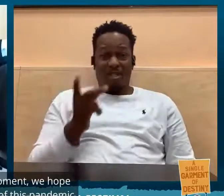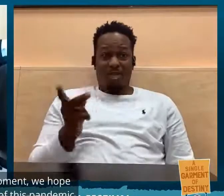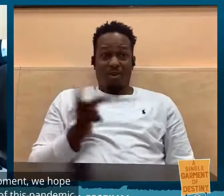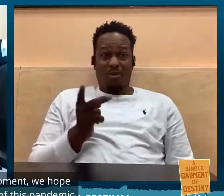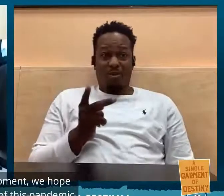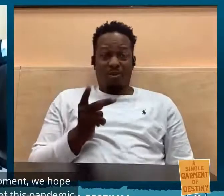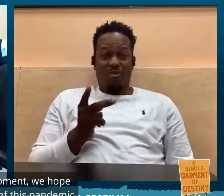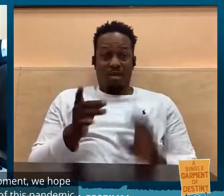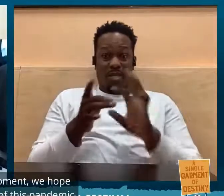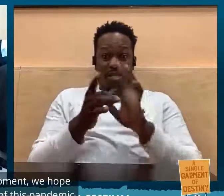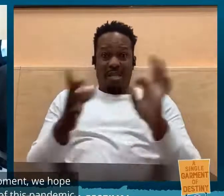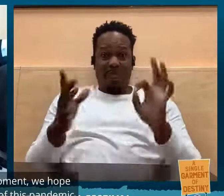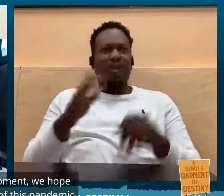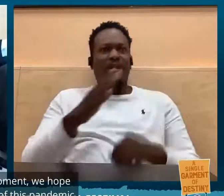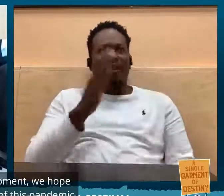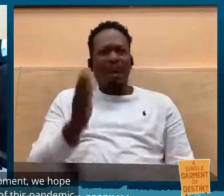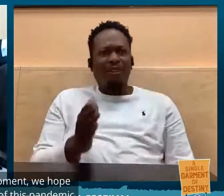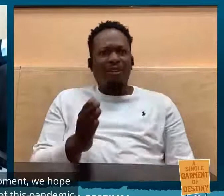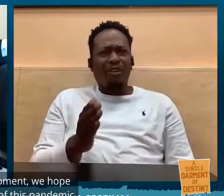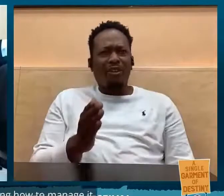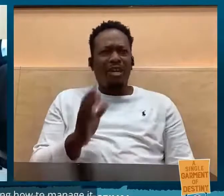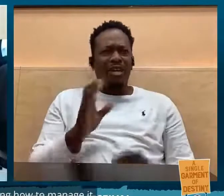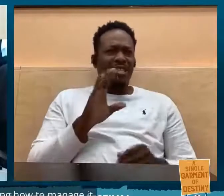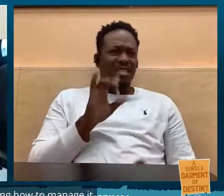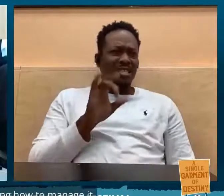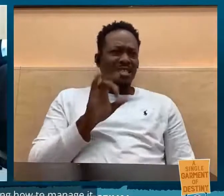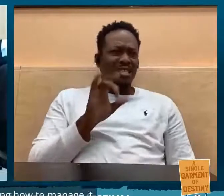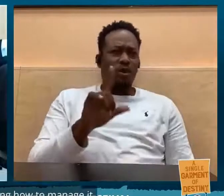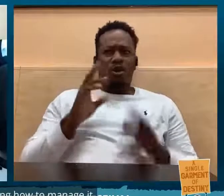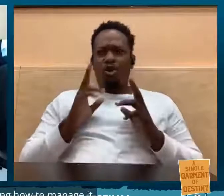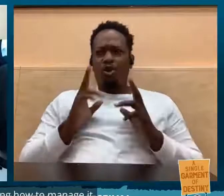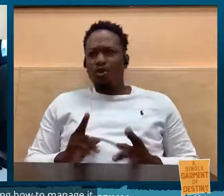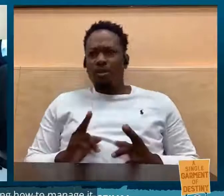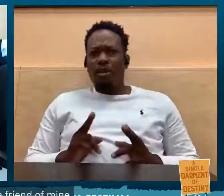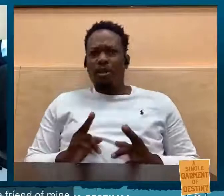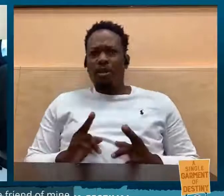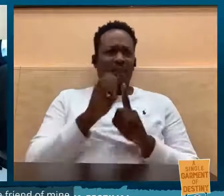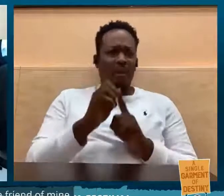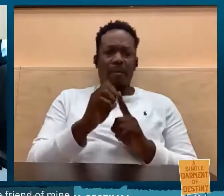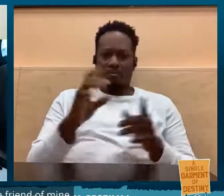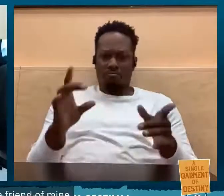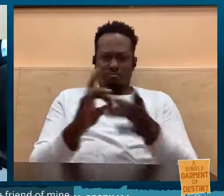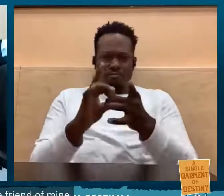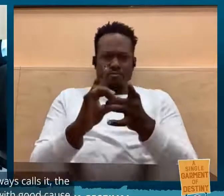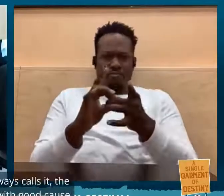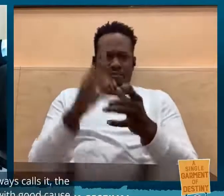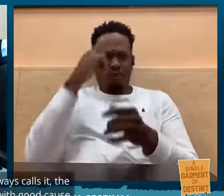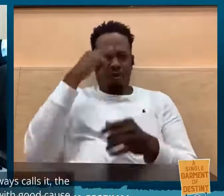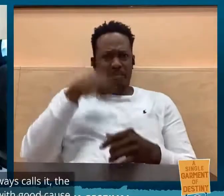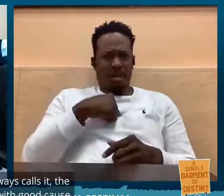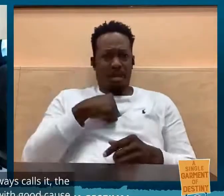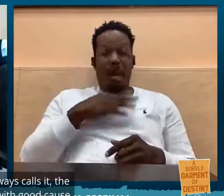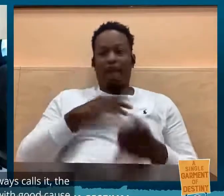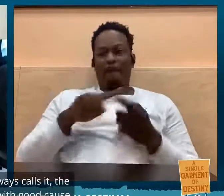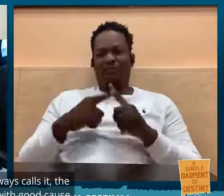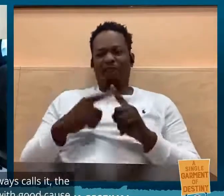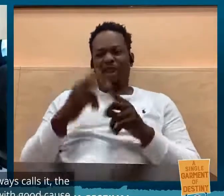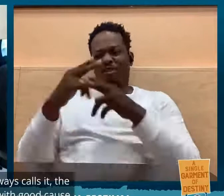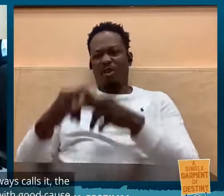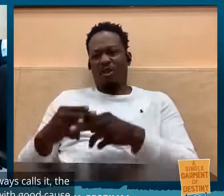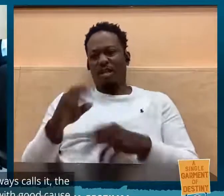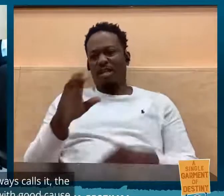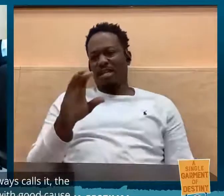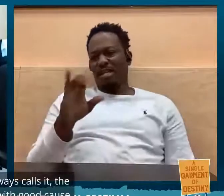we hope, coming out of this pandemic, or at least learning how to manage it. We are, as a friend of mine, Vernice always calls it the